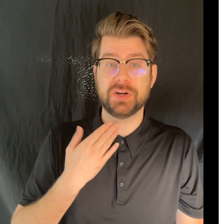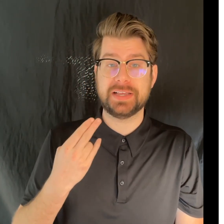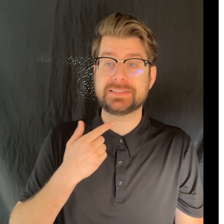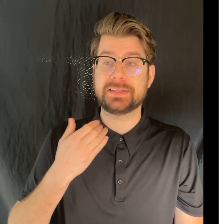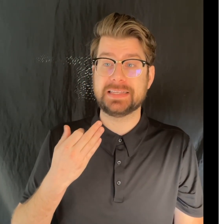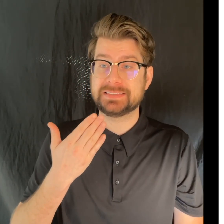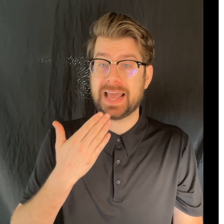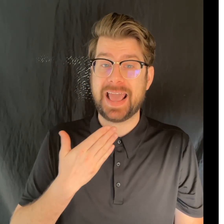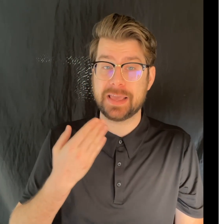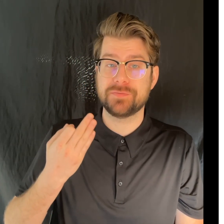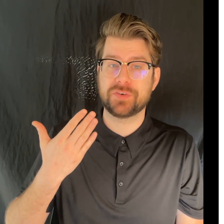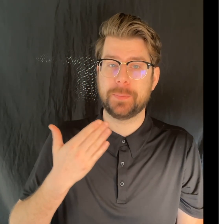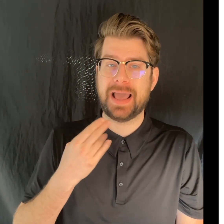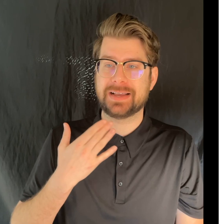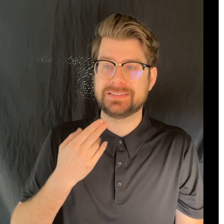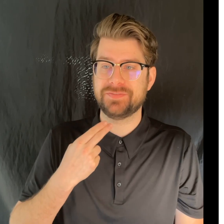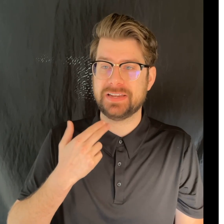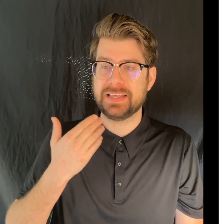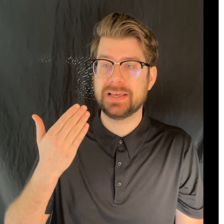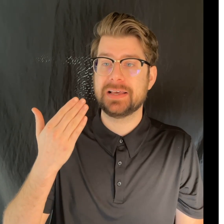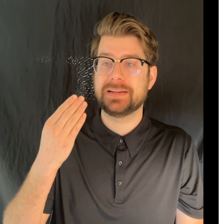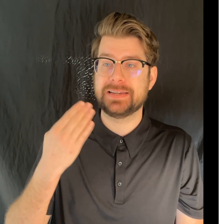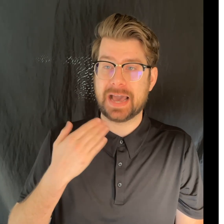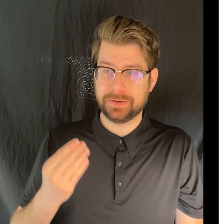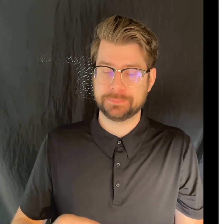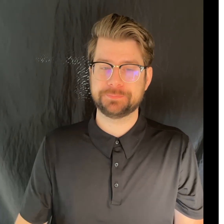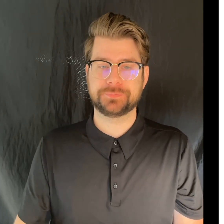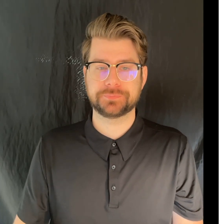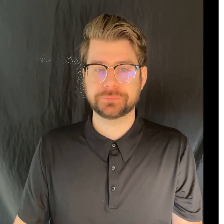is list A from activity 9.